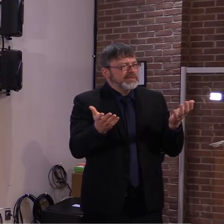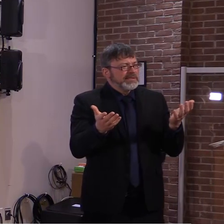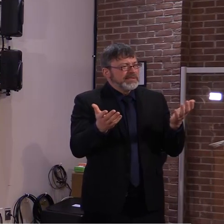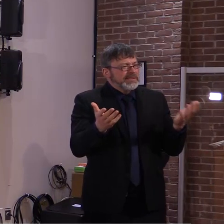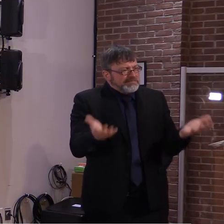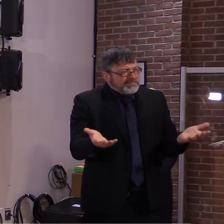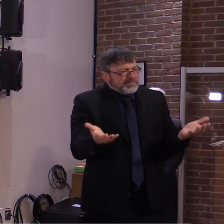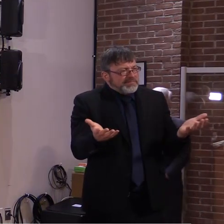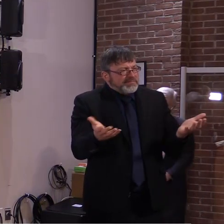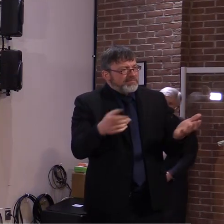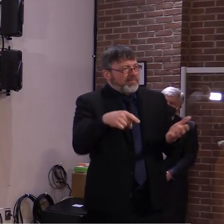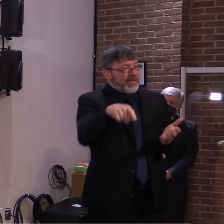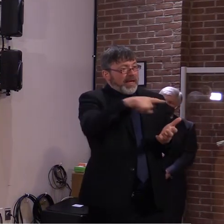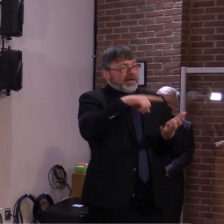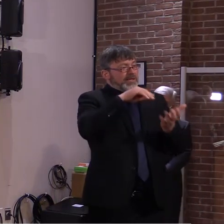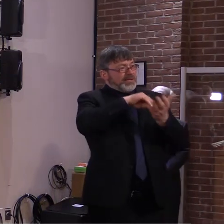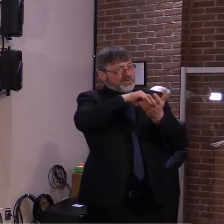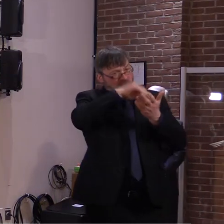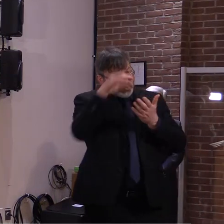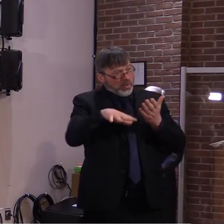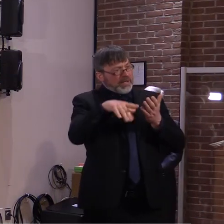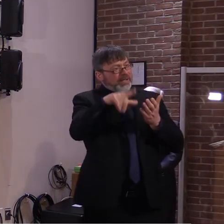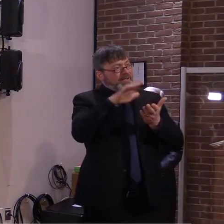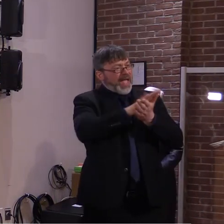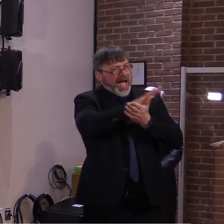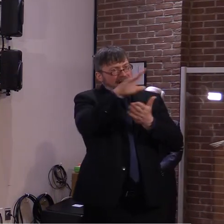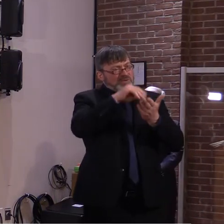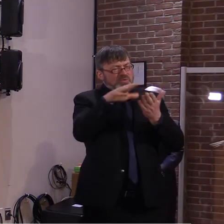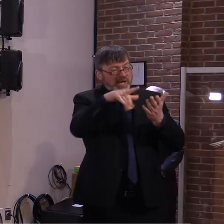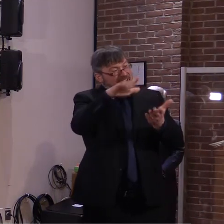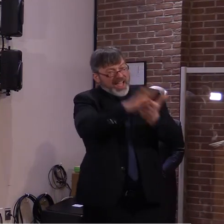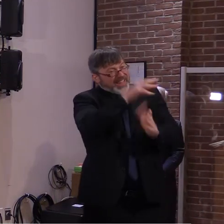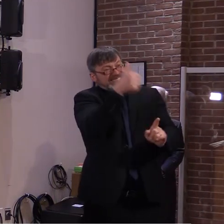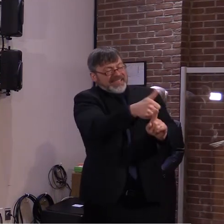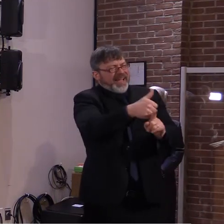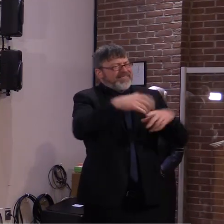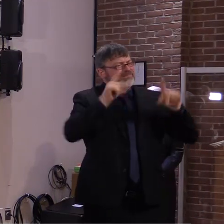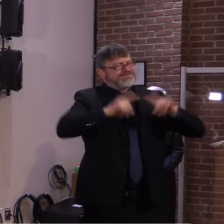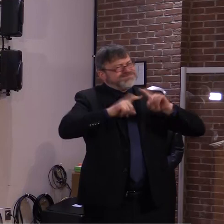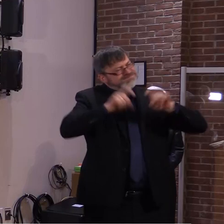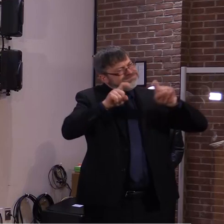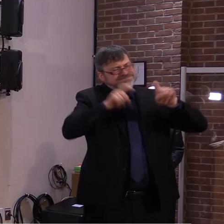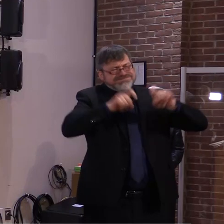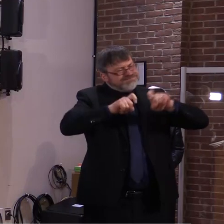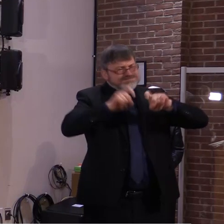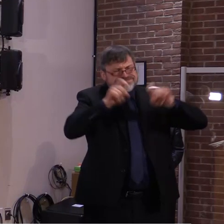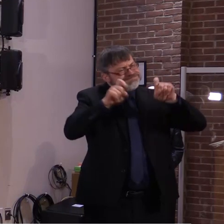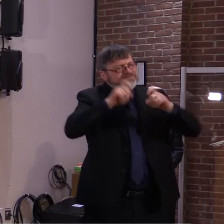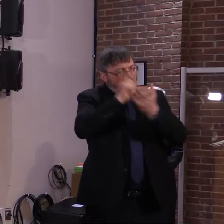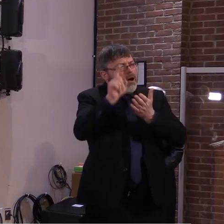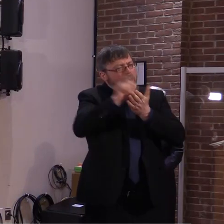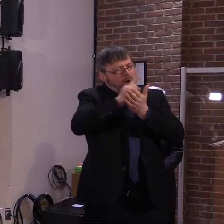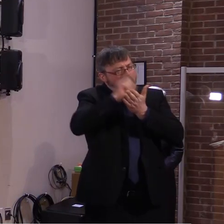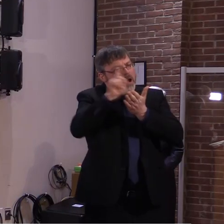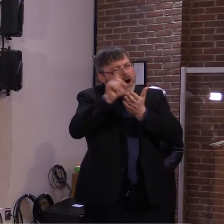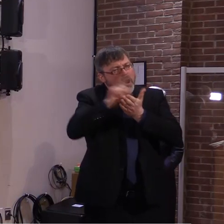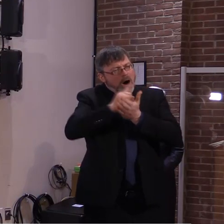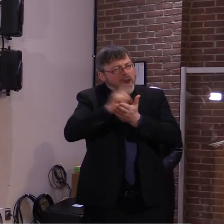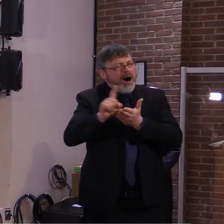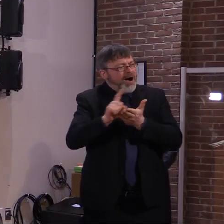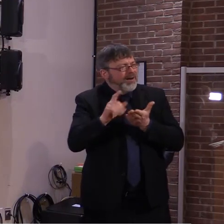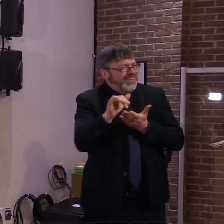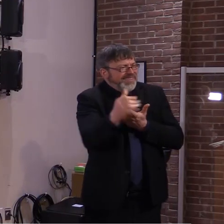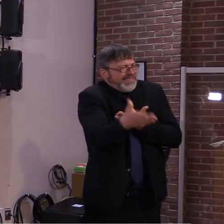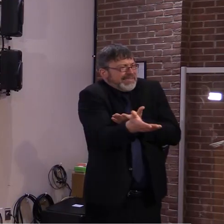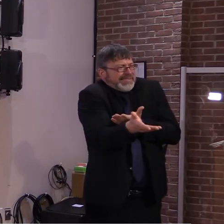that we know the percentage of the students is not that high because they're under a once and sometimes twice a